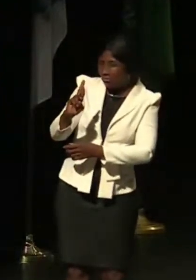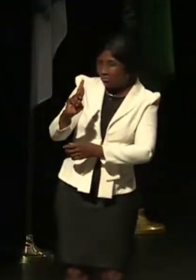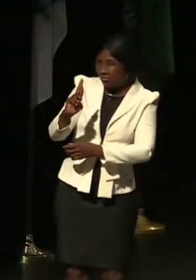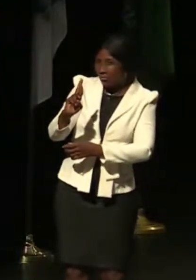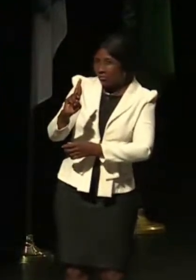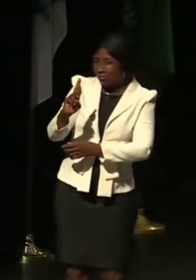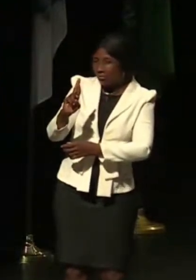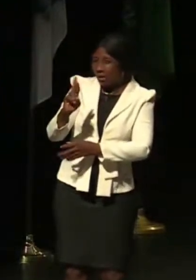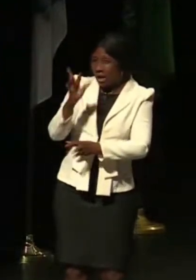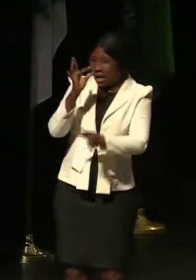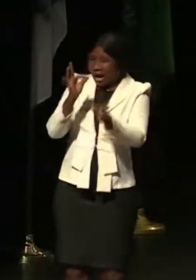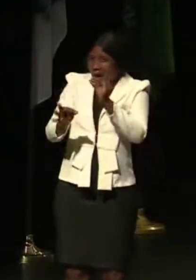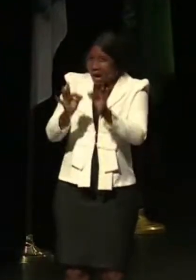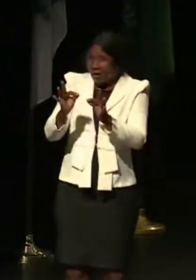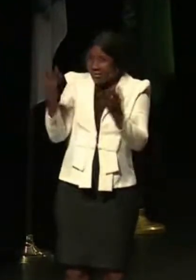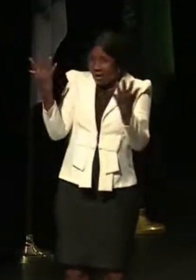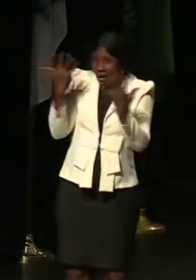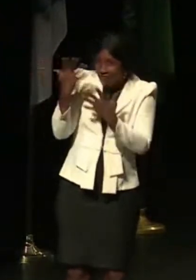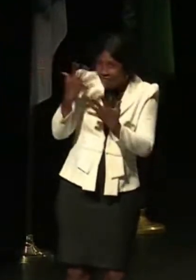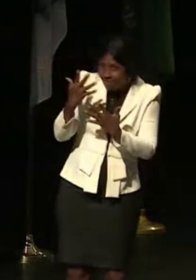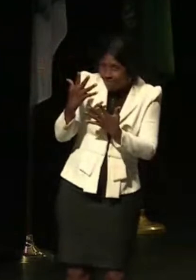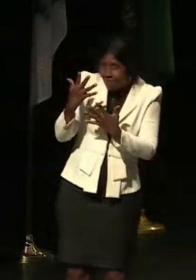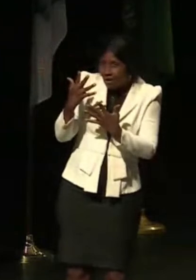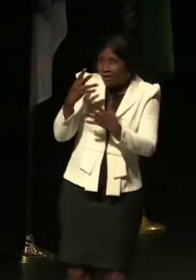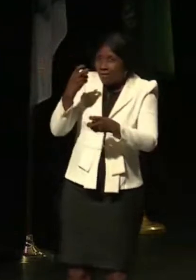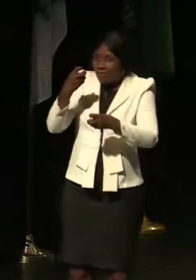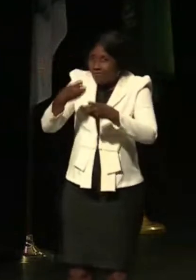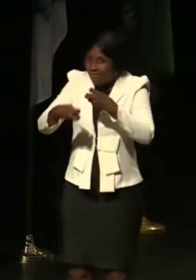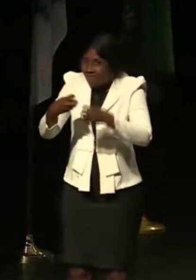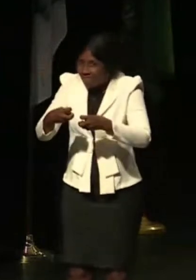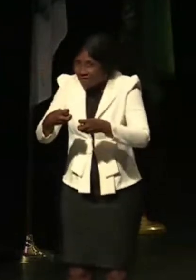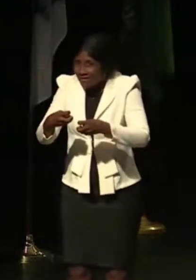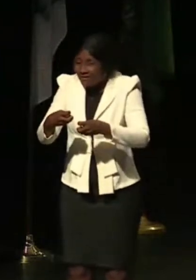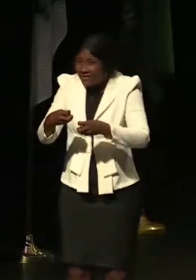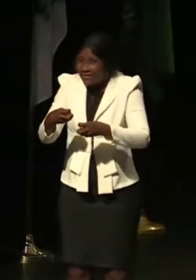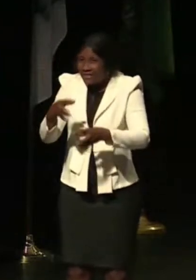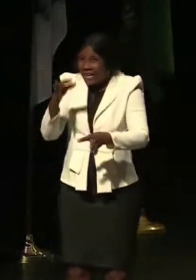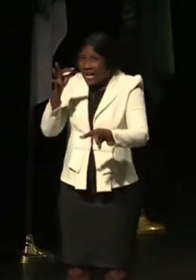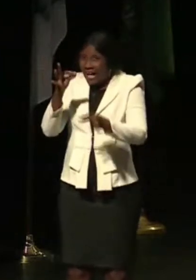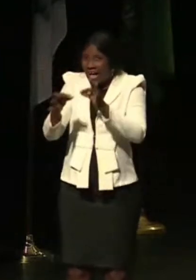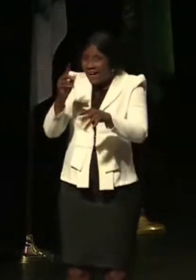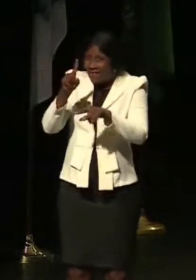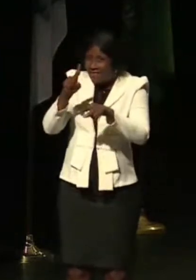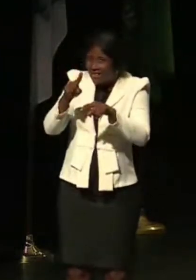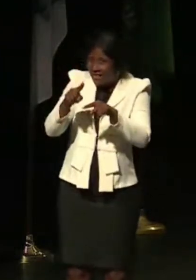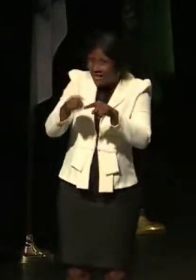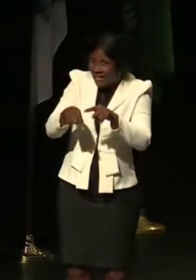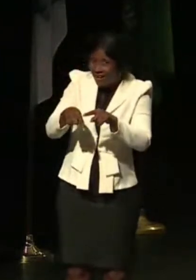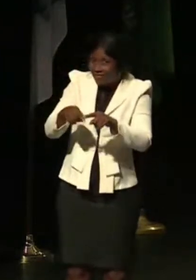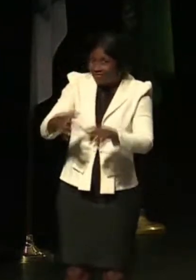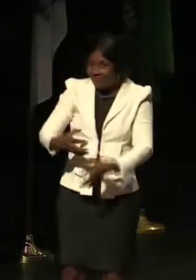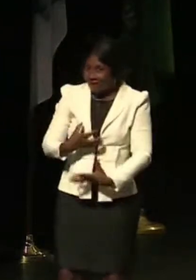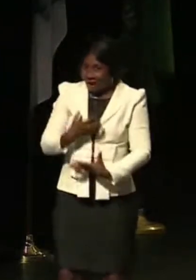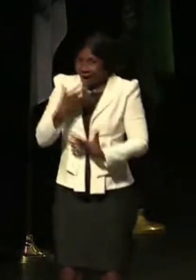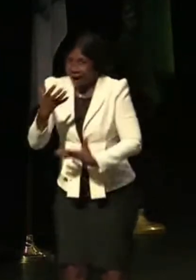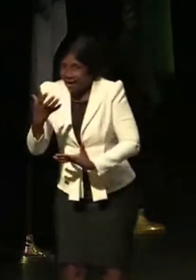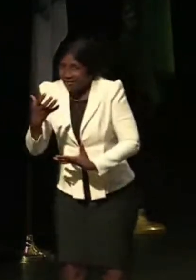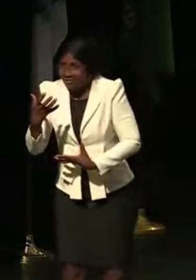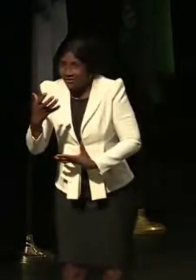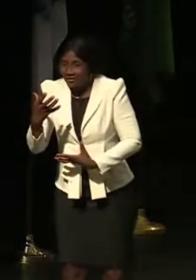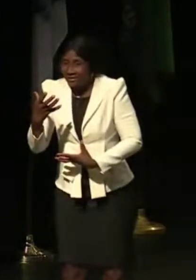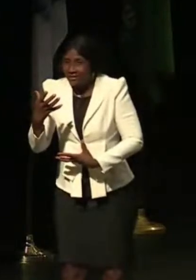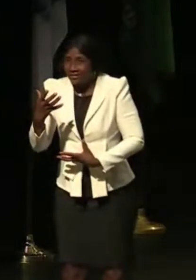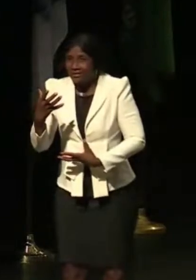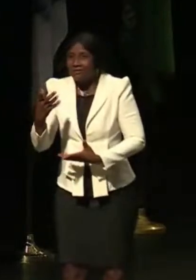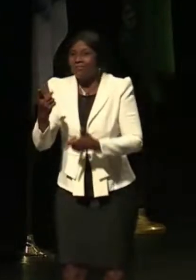is afraid of the flies that flutter by him, cannot refrain from any of the most outrageous actions in